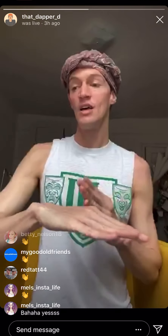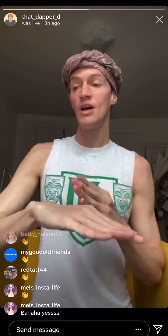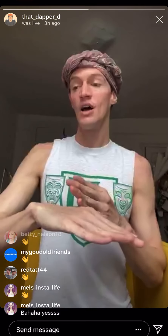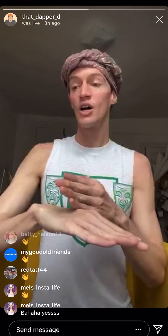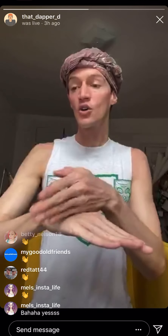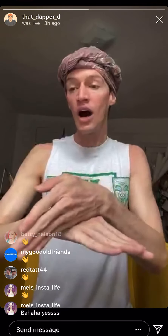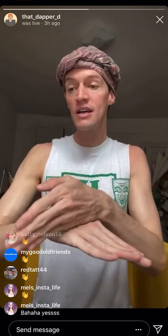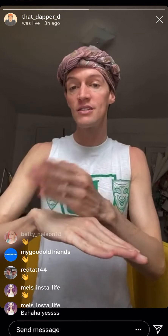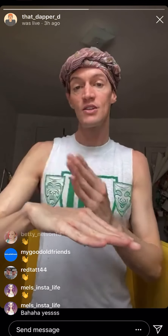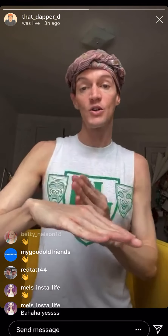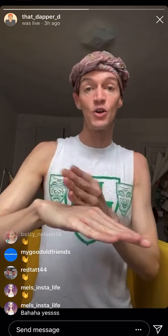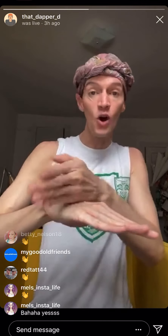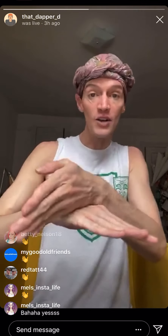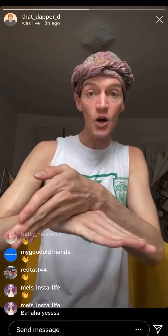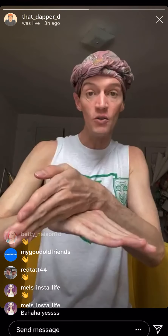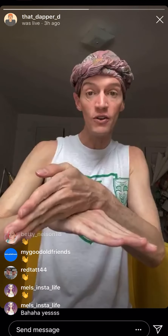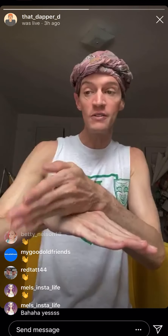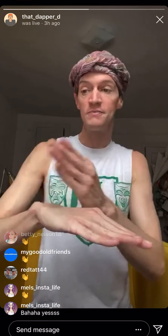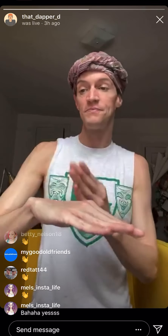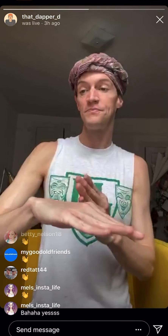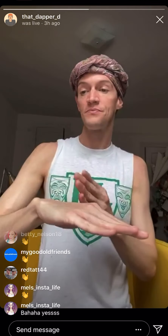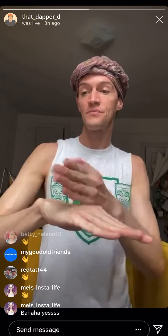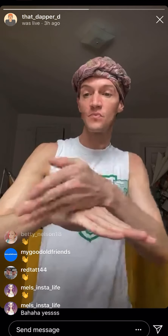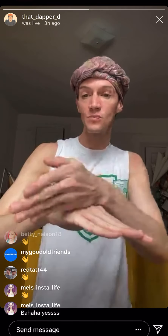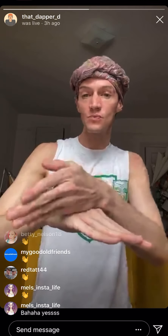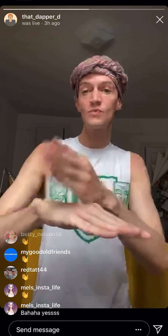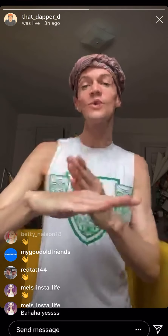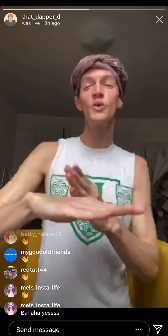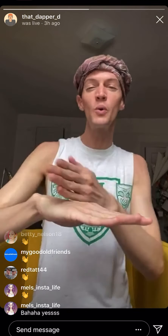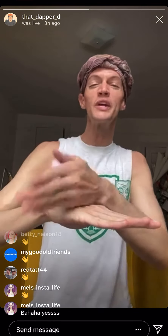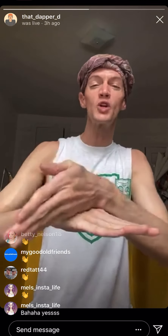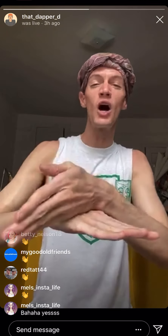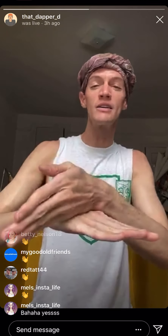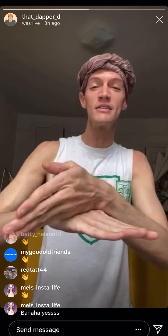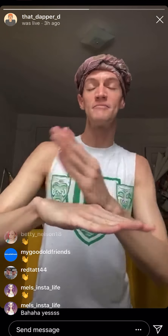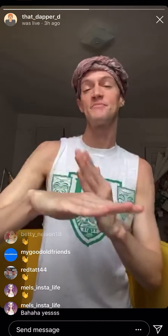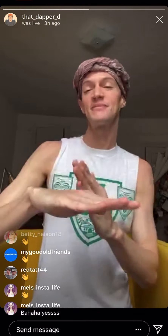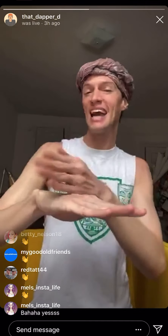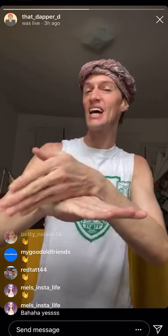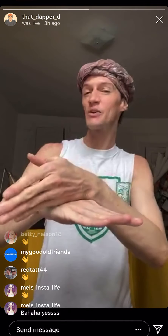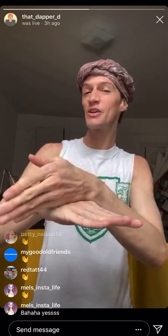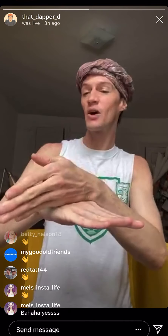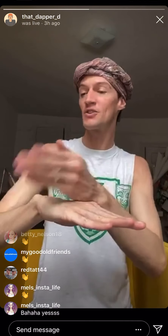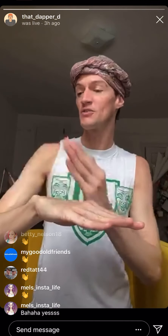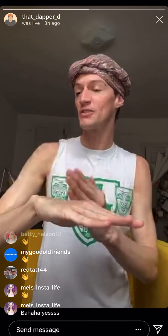across across cross over we're going across yeah we're going to cross over there